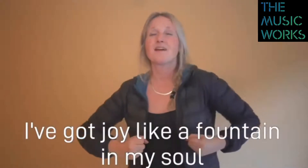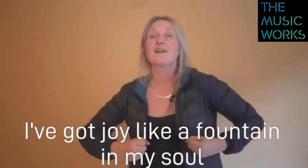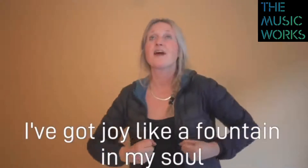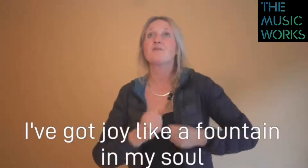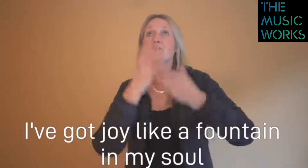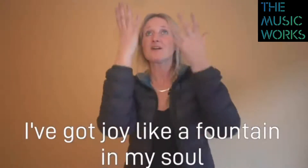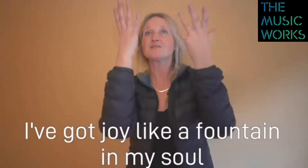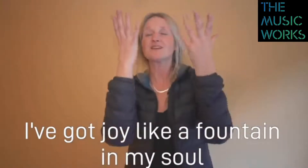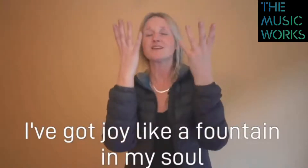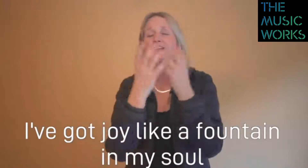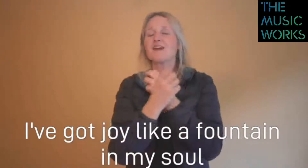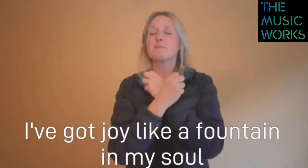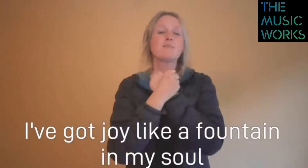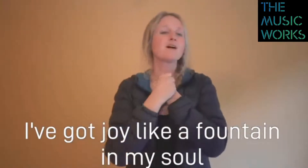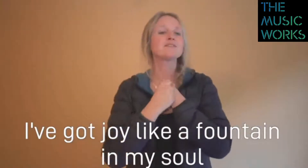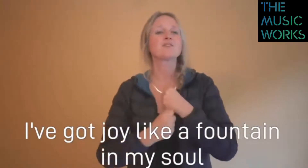a fountain in my soul.